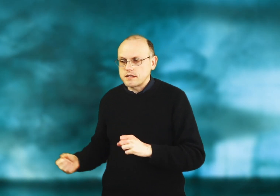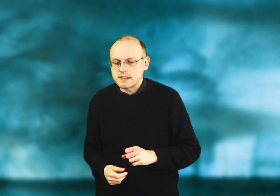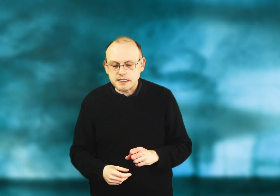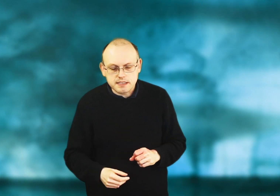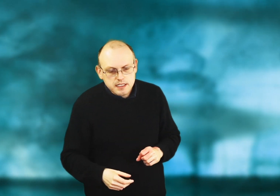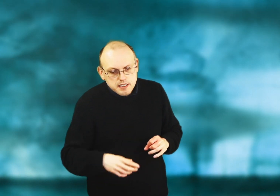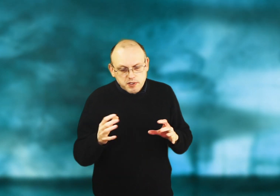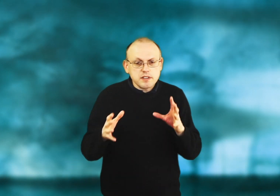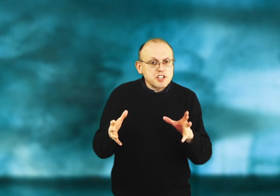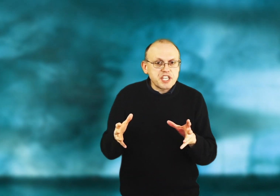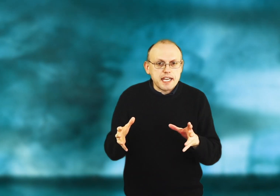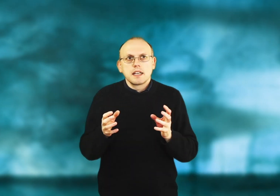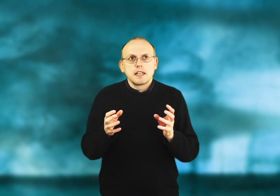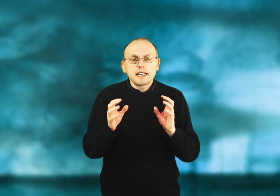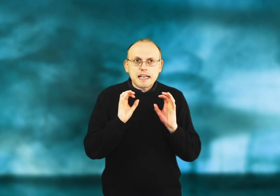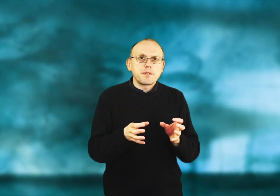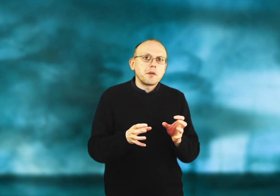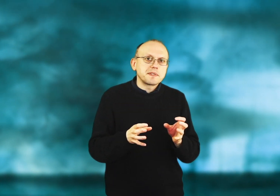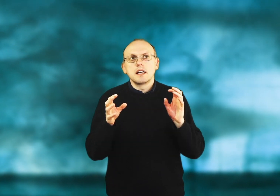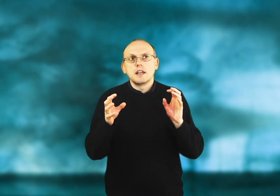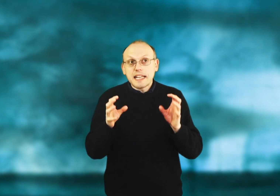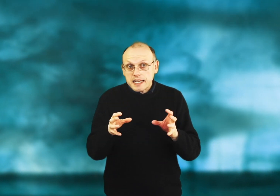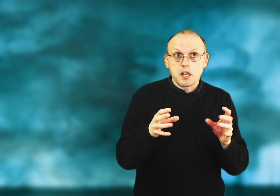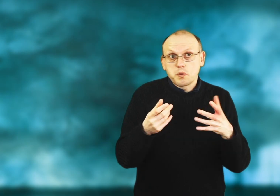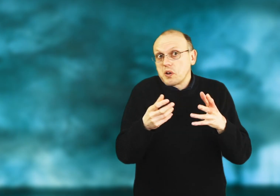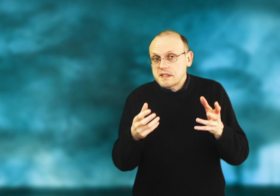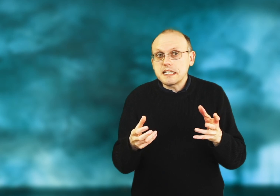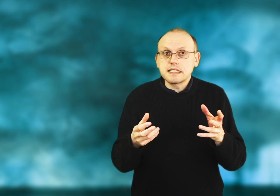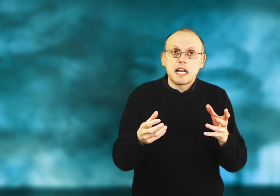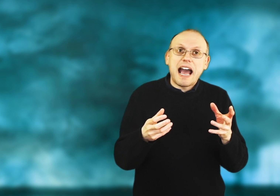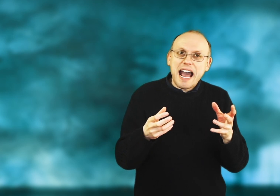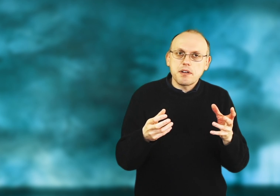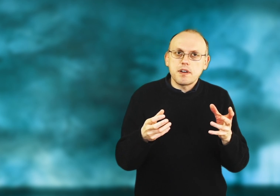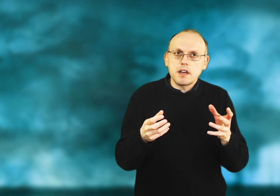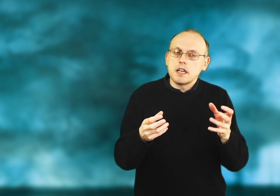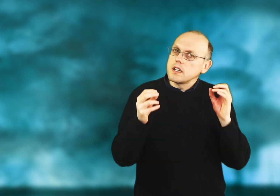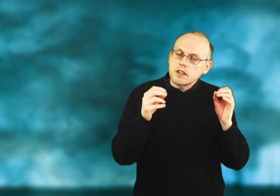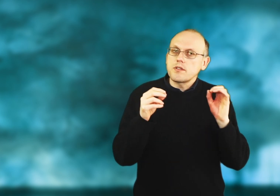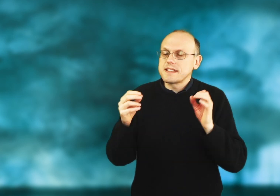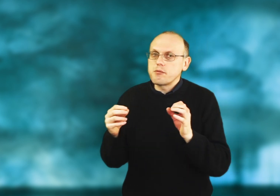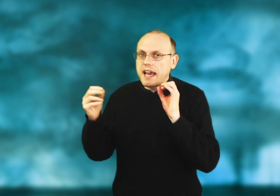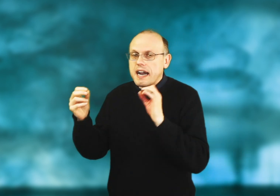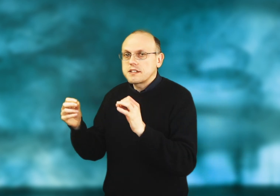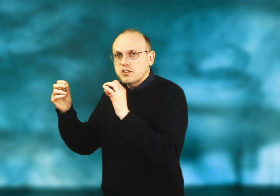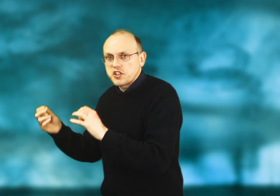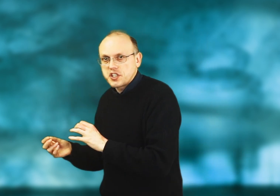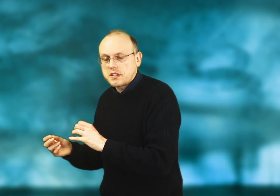sentences. But in a nutshell, linking adverbs link to clauses, however, not in the same way as a conjunction.